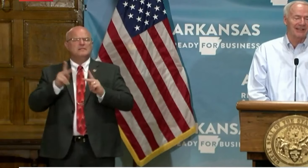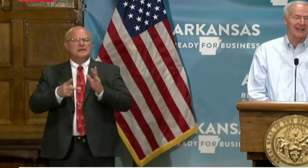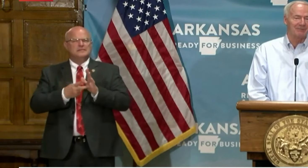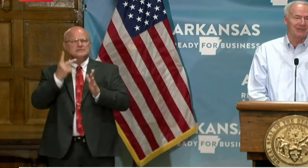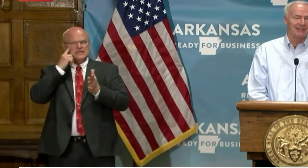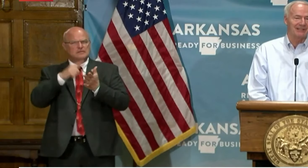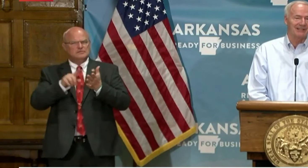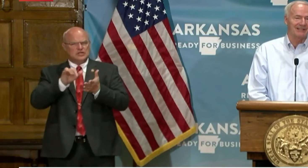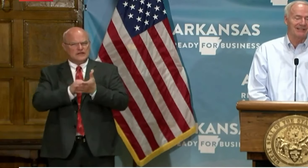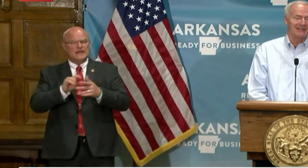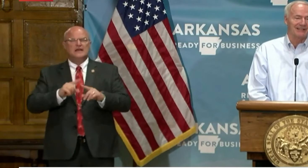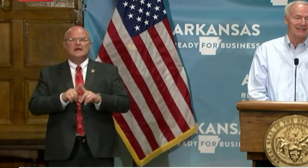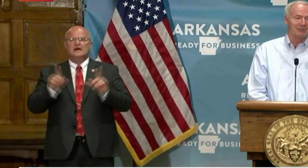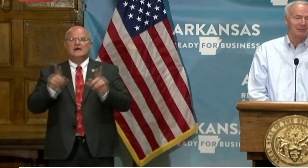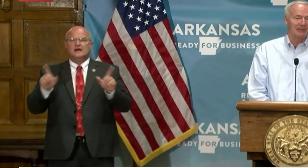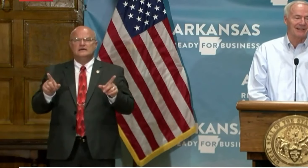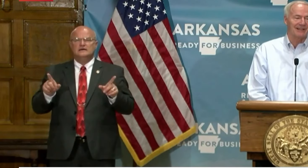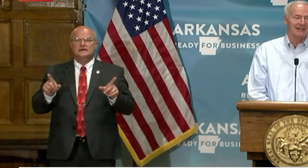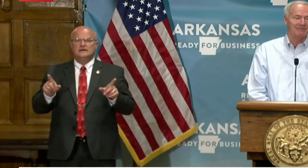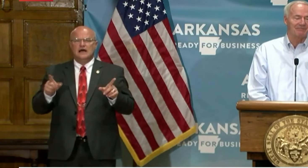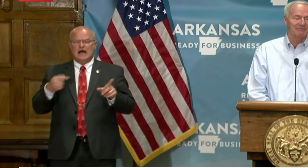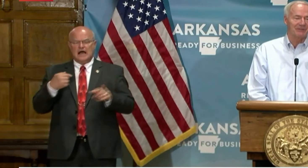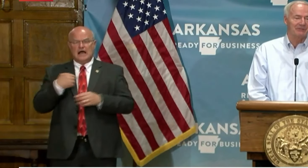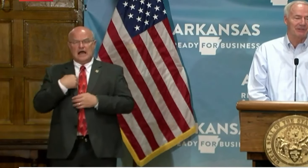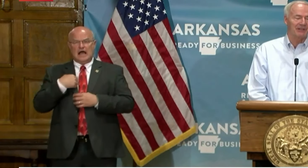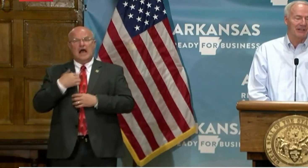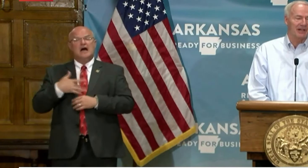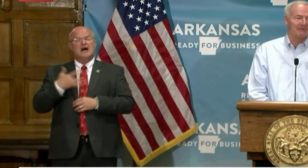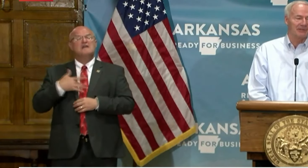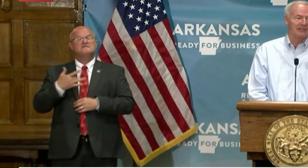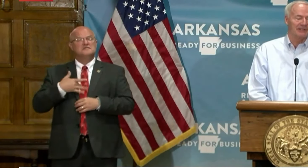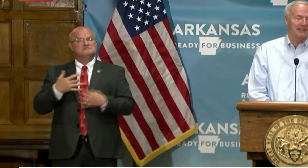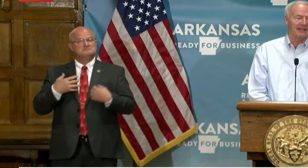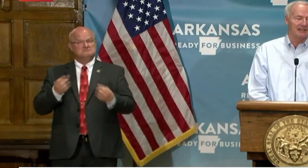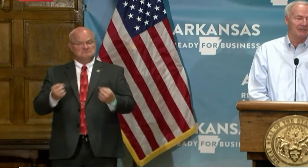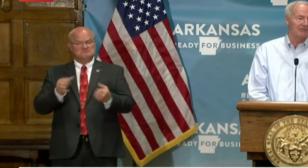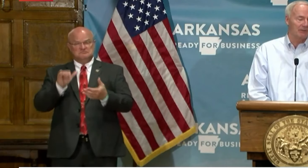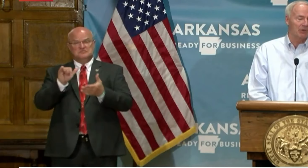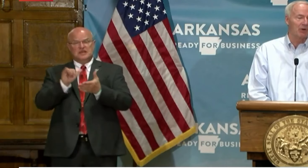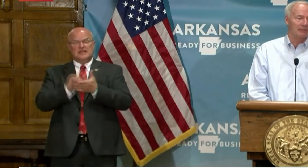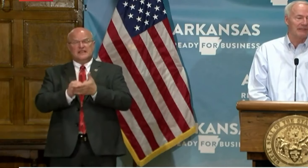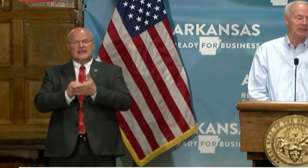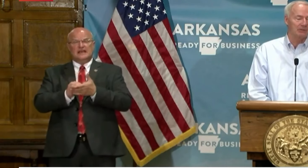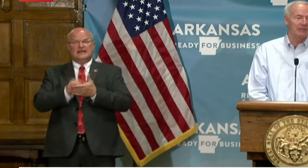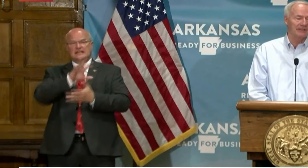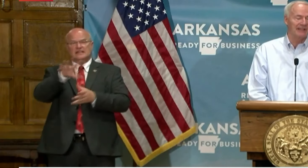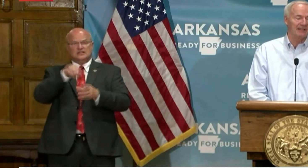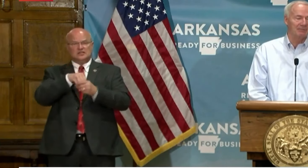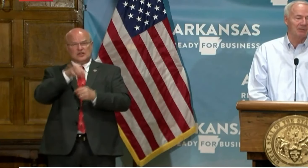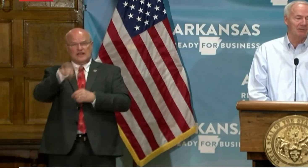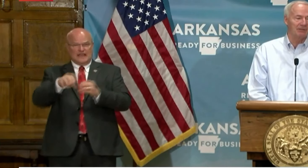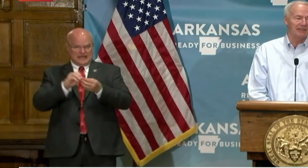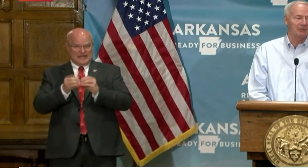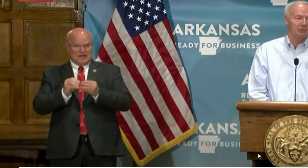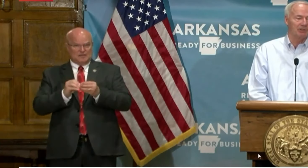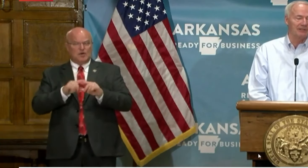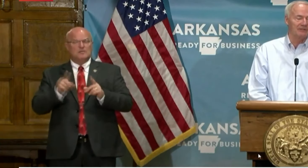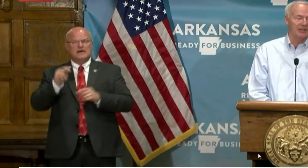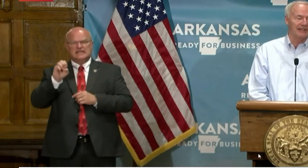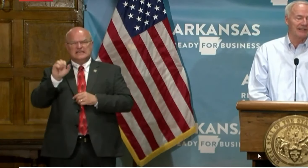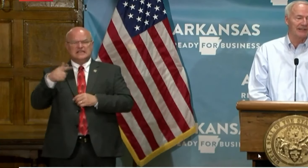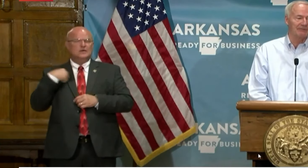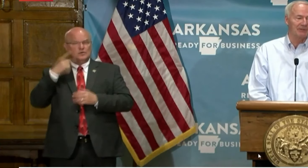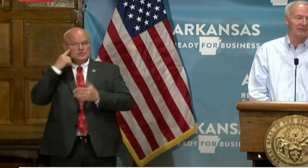check that, but it would feel fairly confident that they would all be included in that number, but Neil